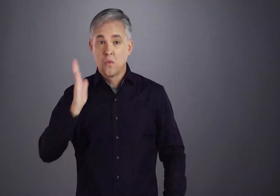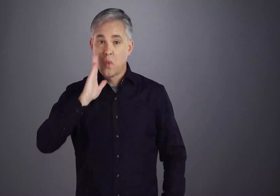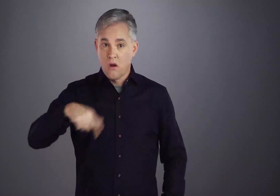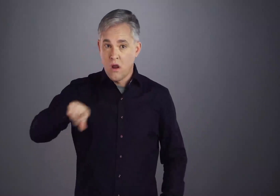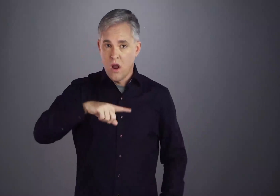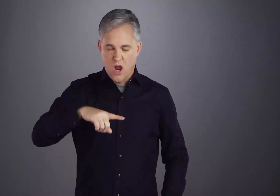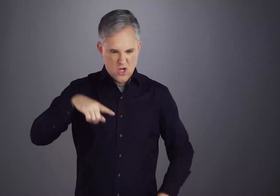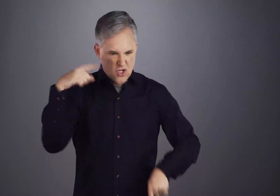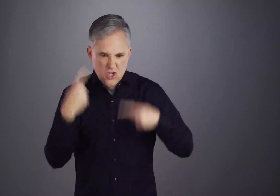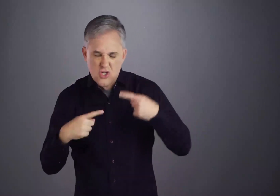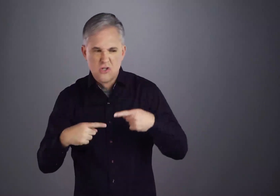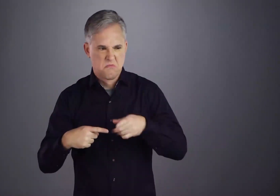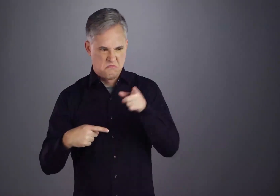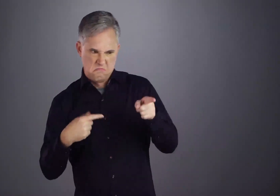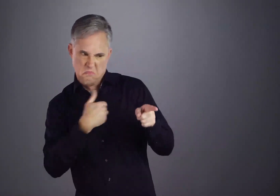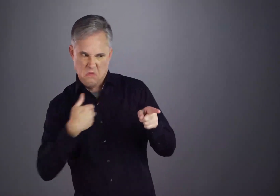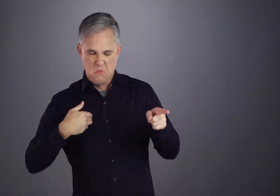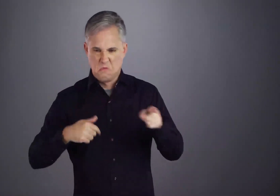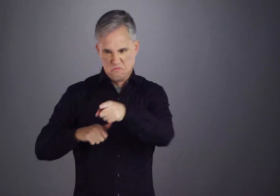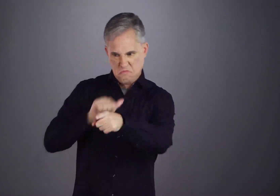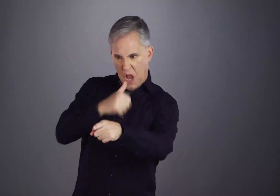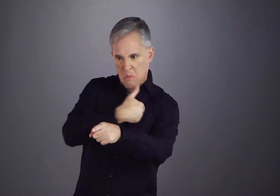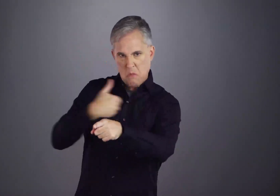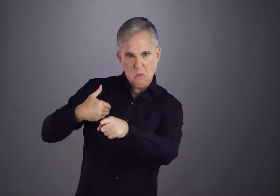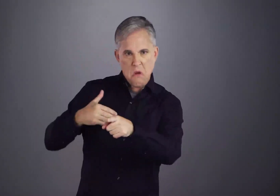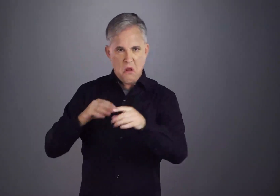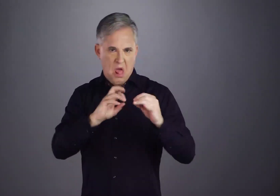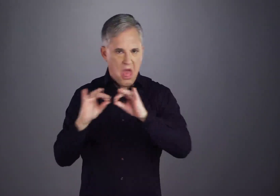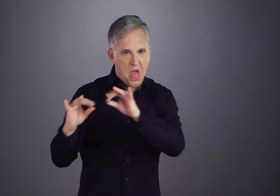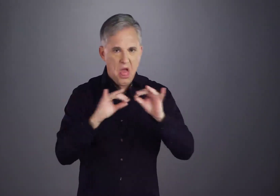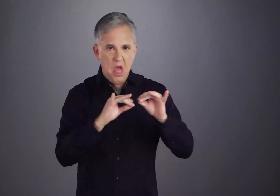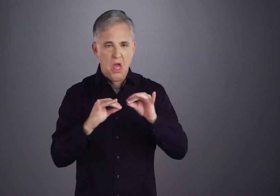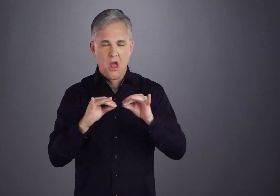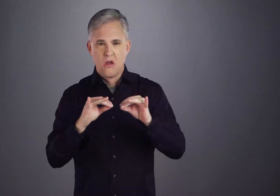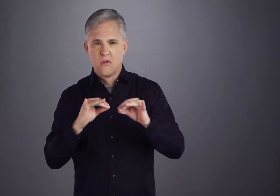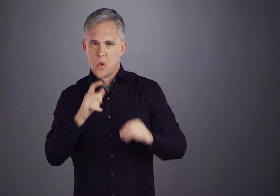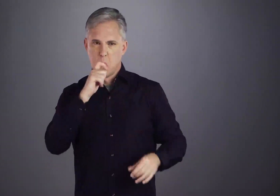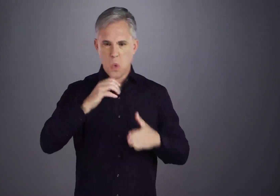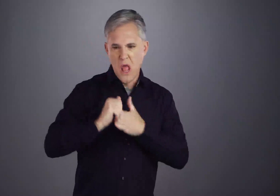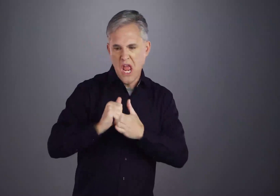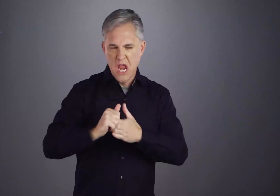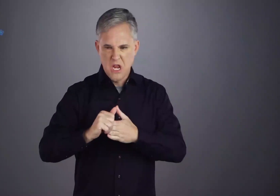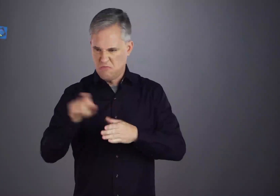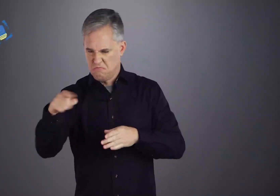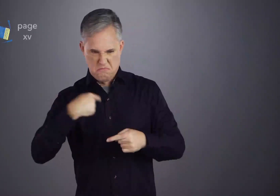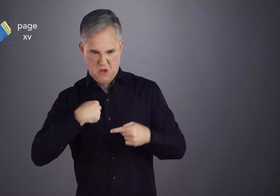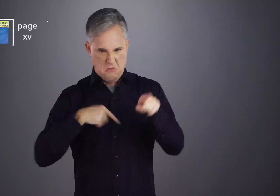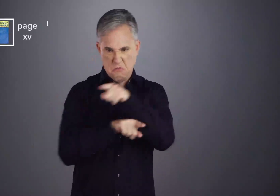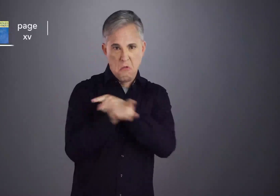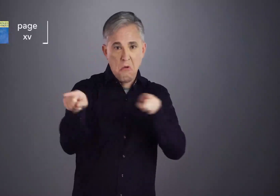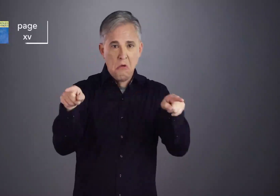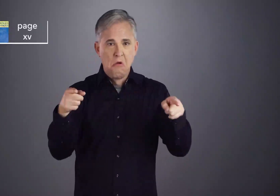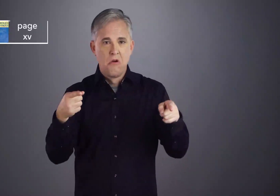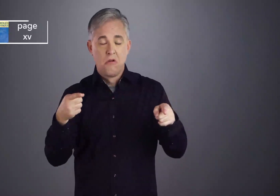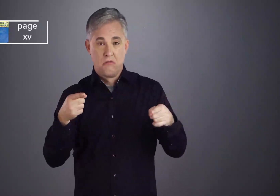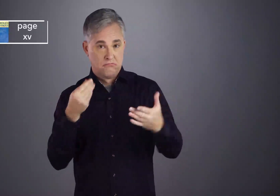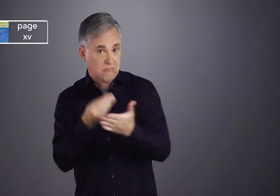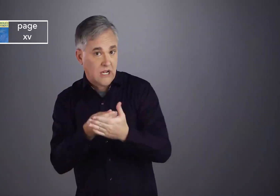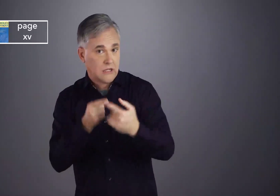Would there be quarrels over membership, leadership, and money? Would there be strivings for power and prestige? Would there be schisms